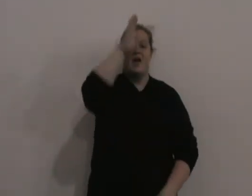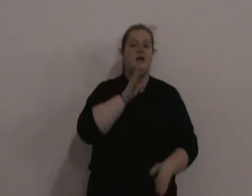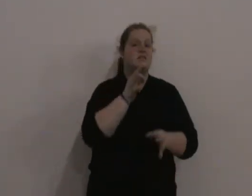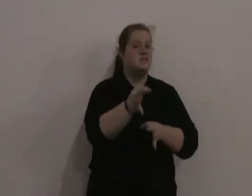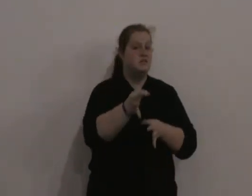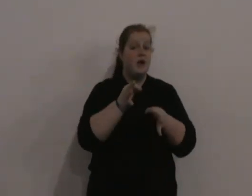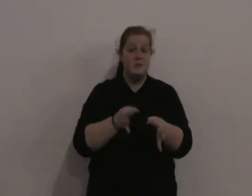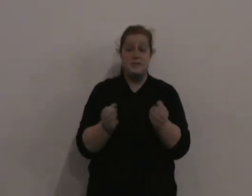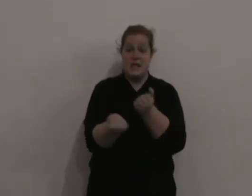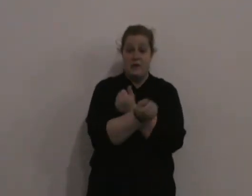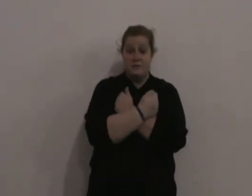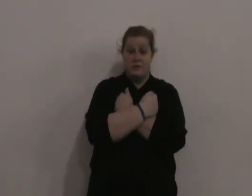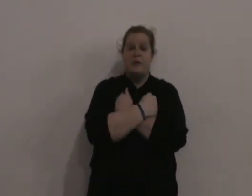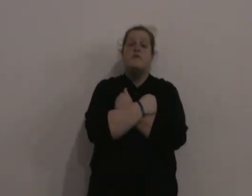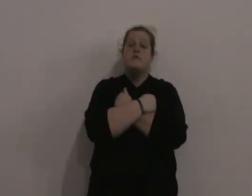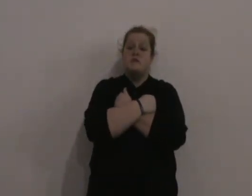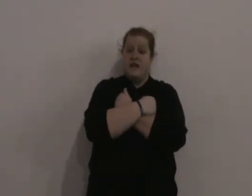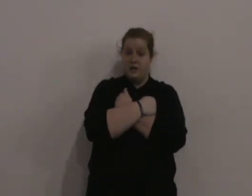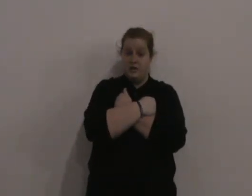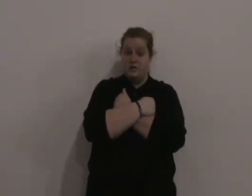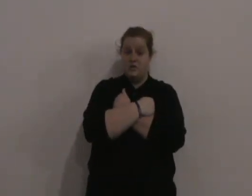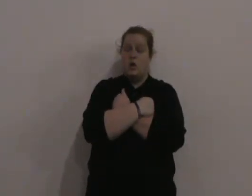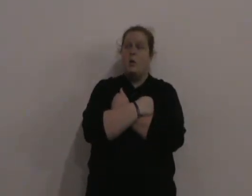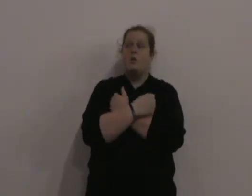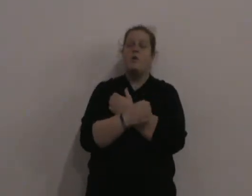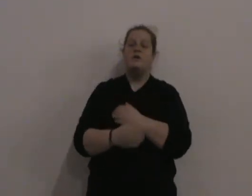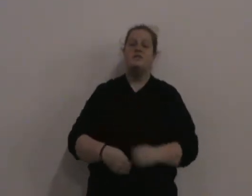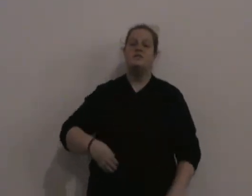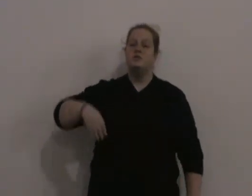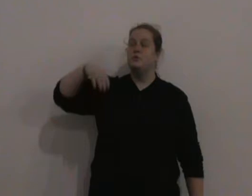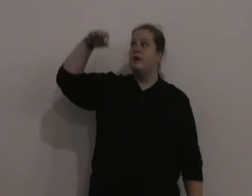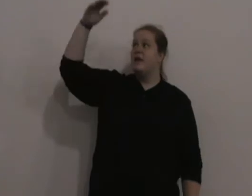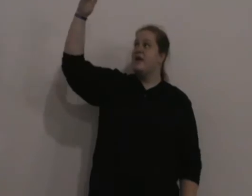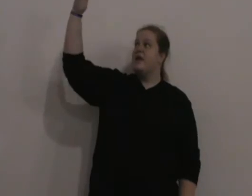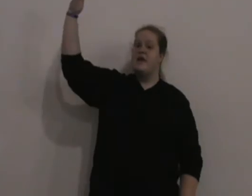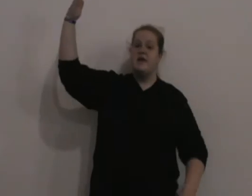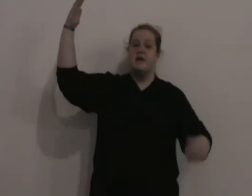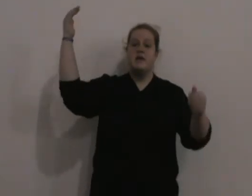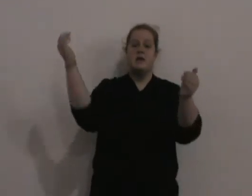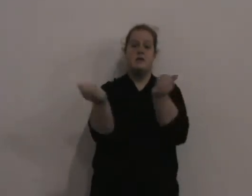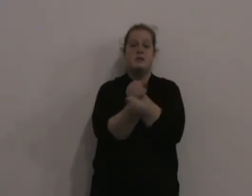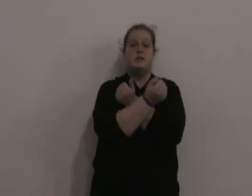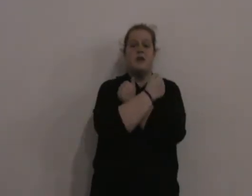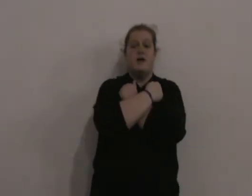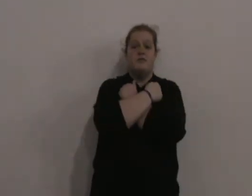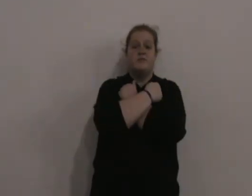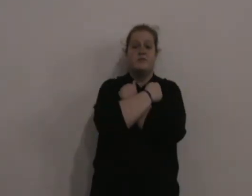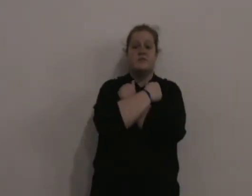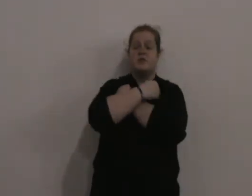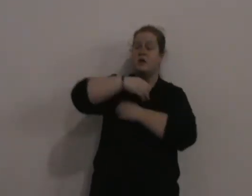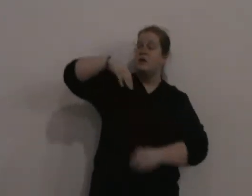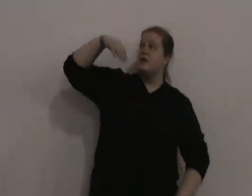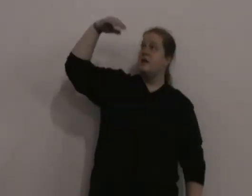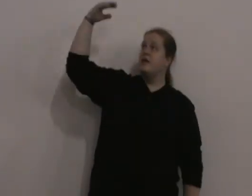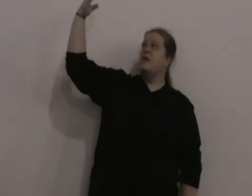God describes love for the tenors, we're going to do He loves,